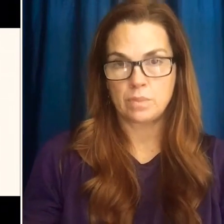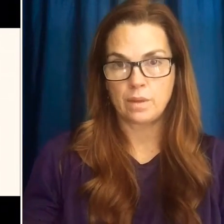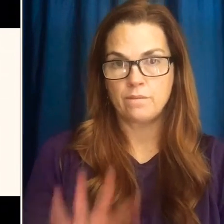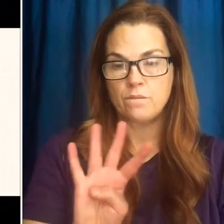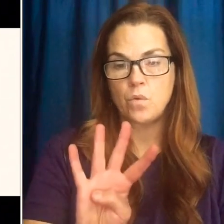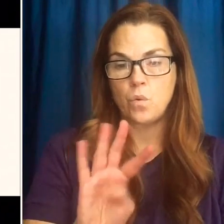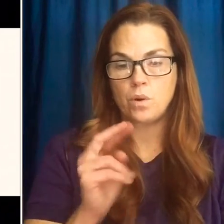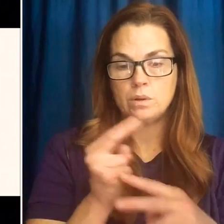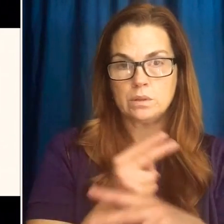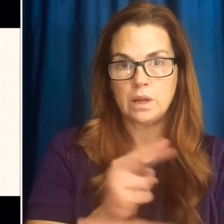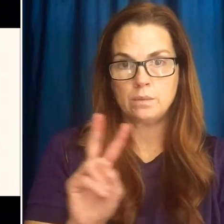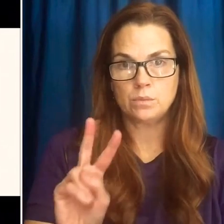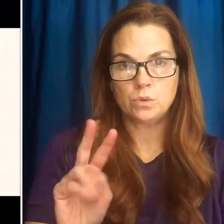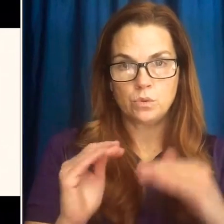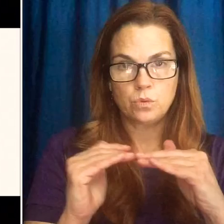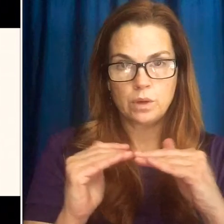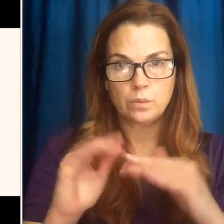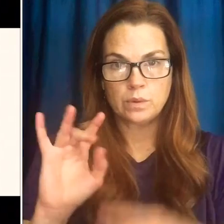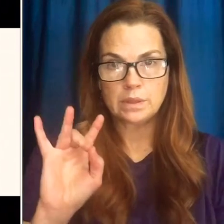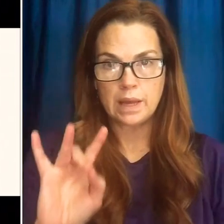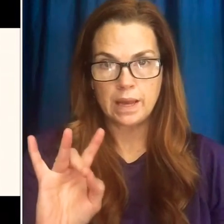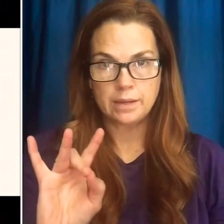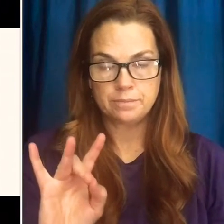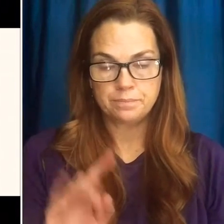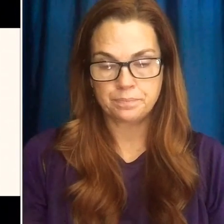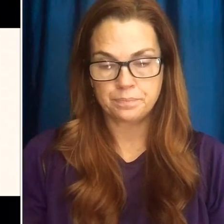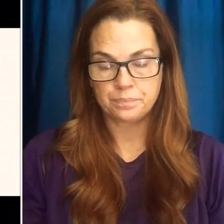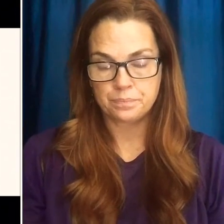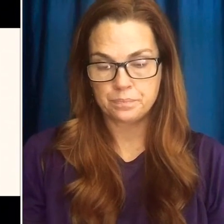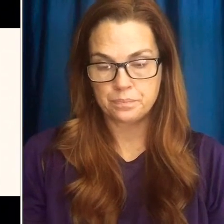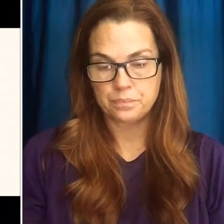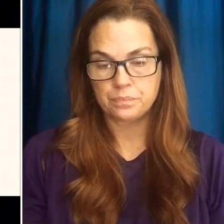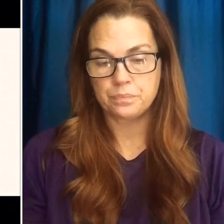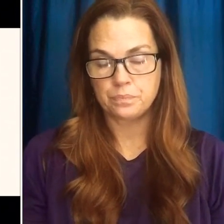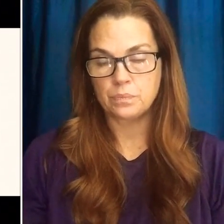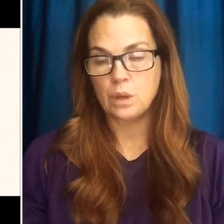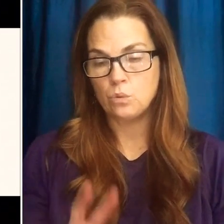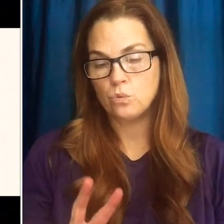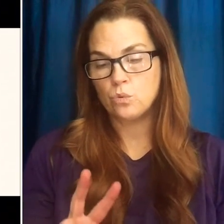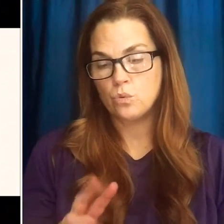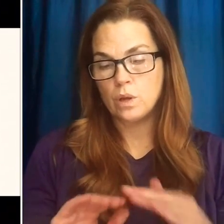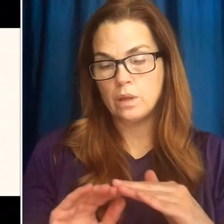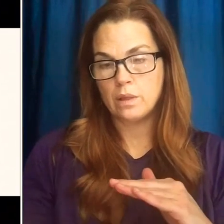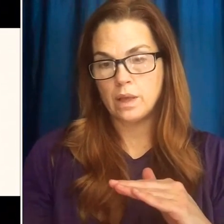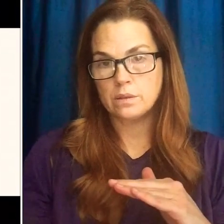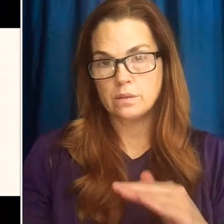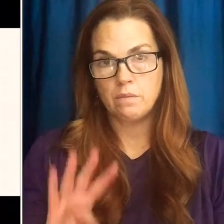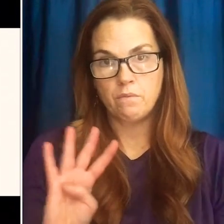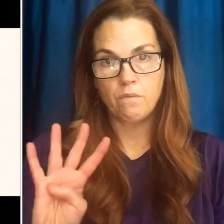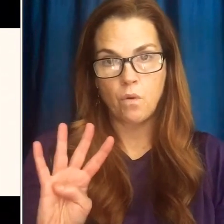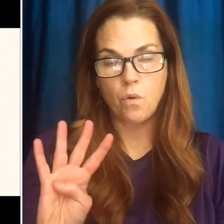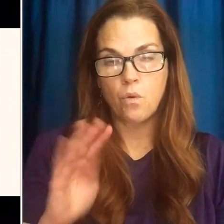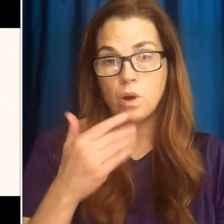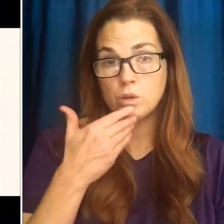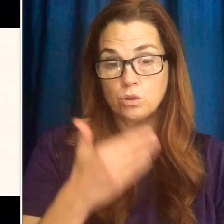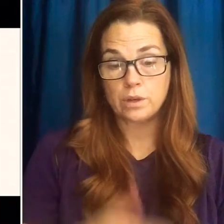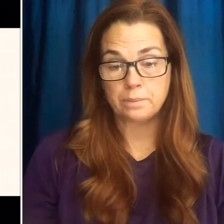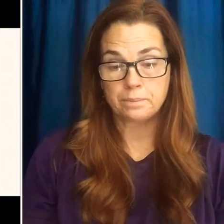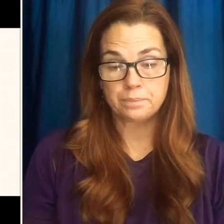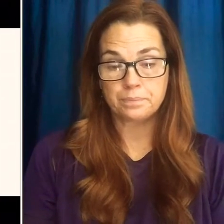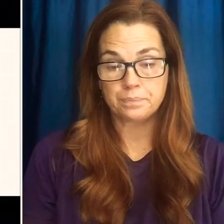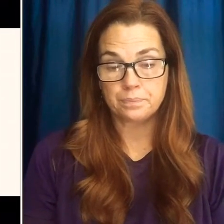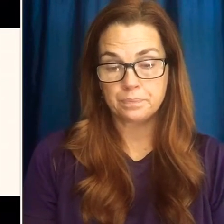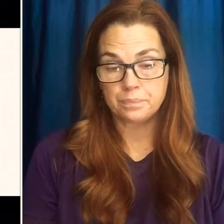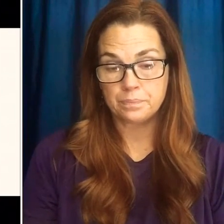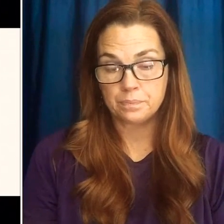2 is less than 4. That's excellent. I have a remainder. I don't want one. So I need to continue to